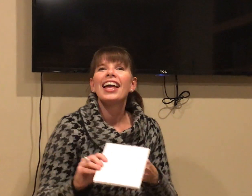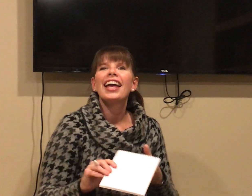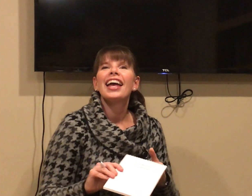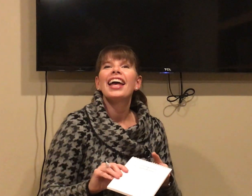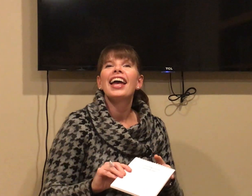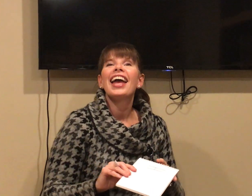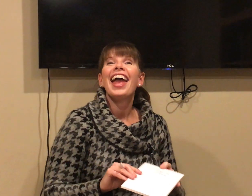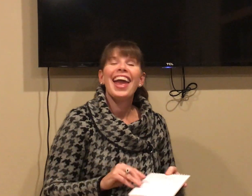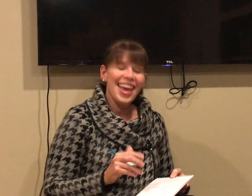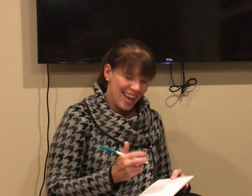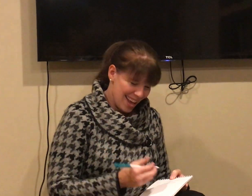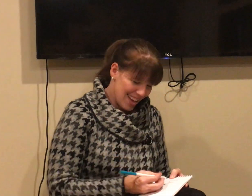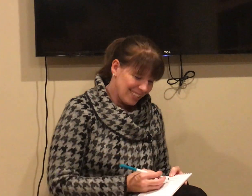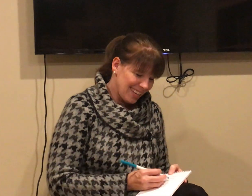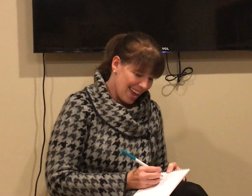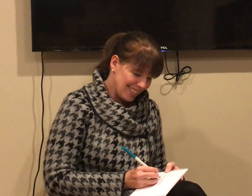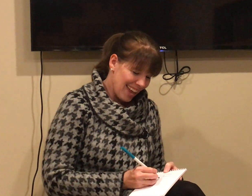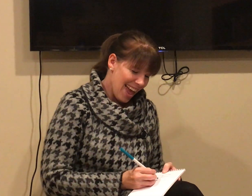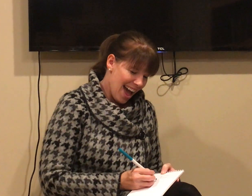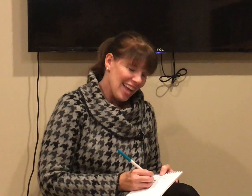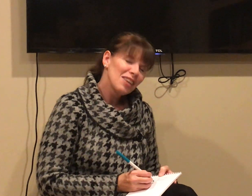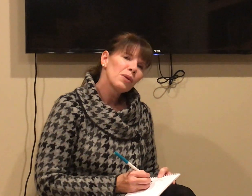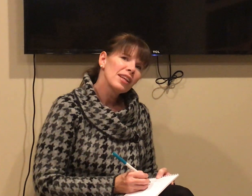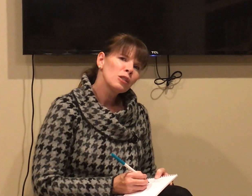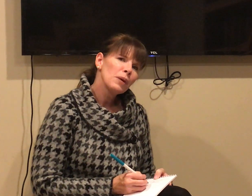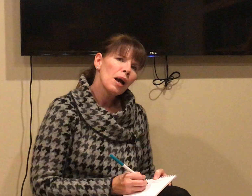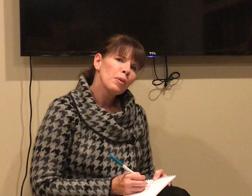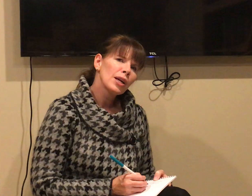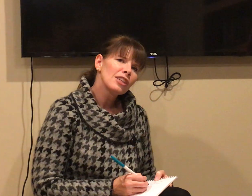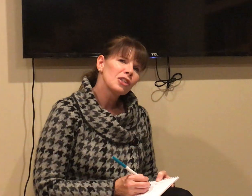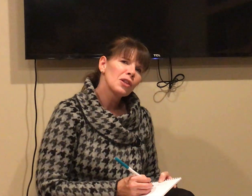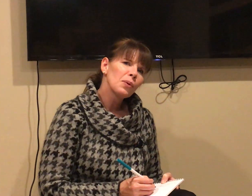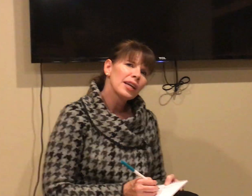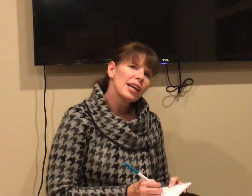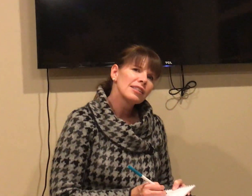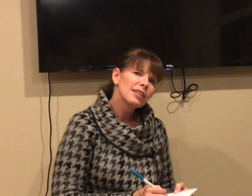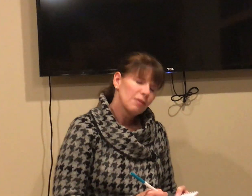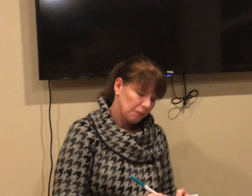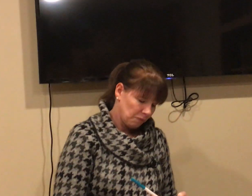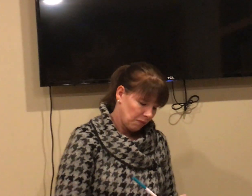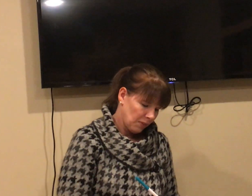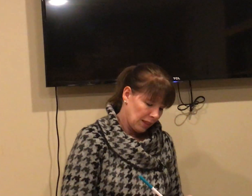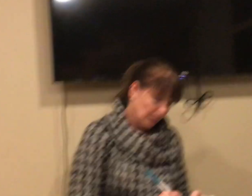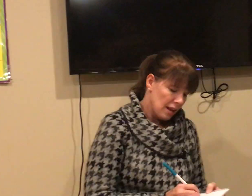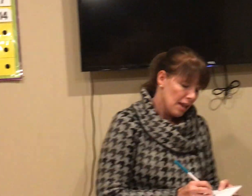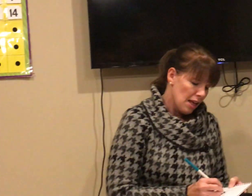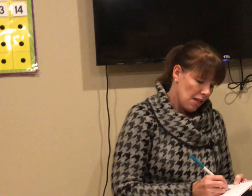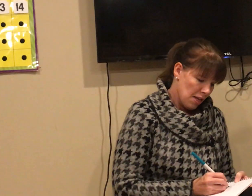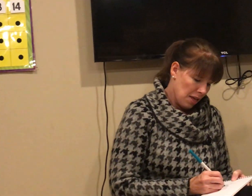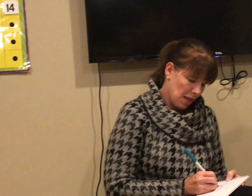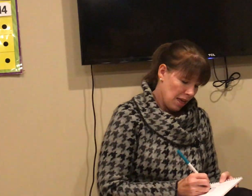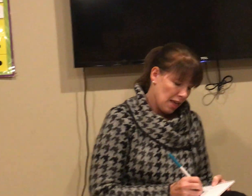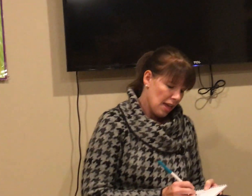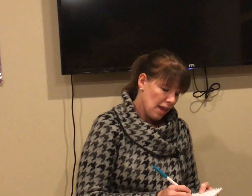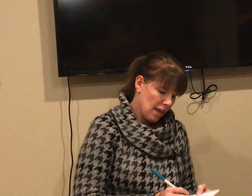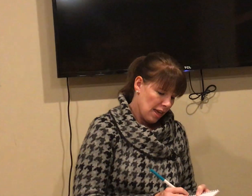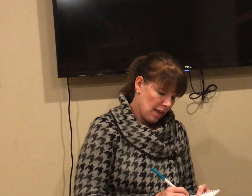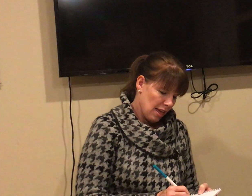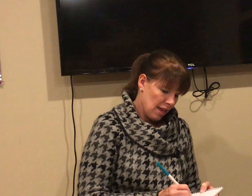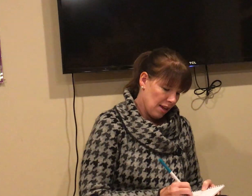Equals A. A says a. And will this be uppercase or lowercase? This would be lowercase because it's the second